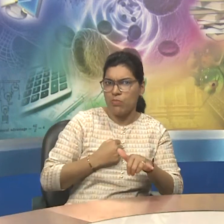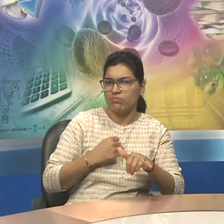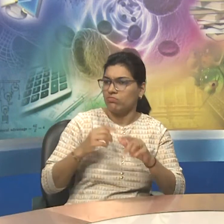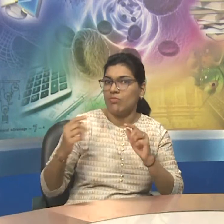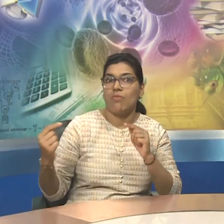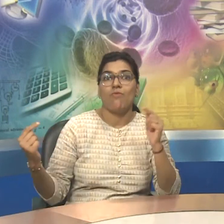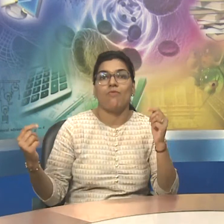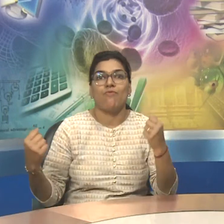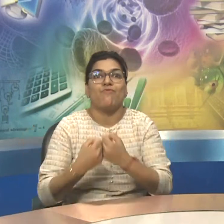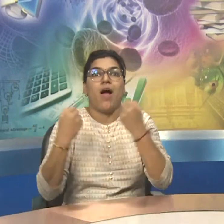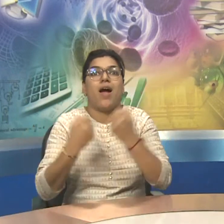following